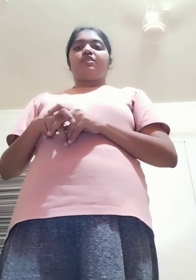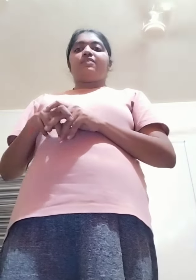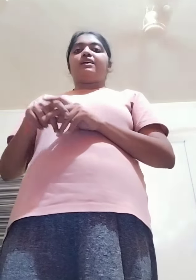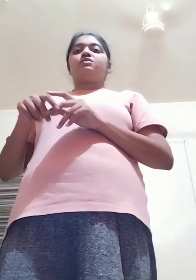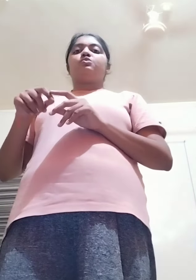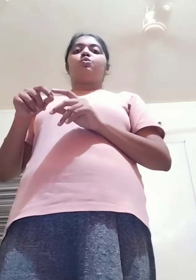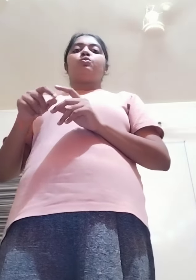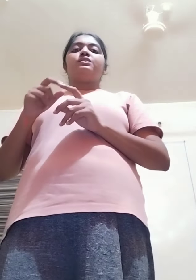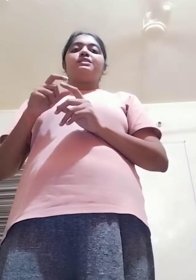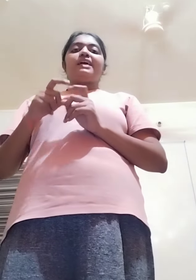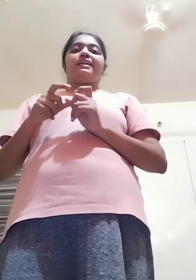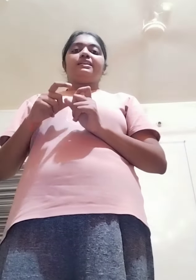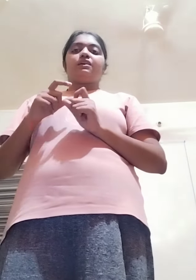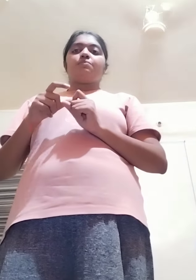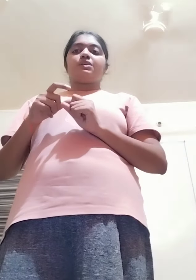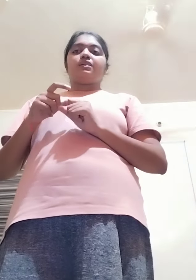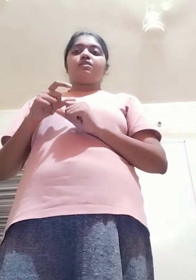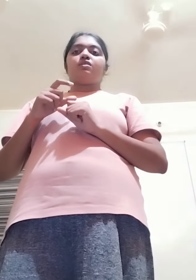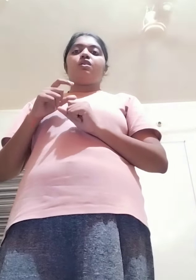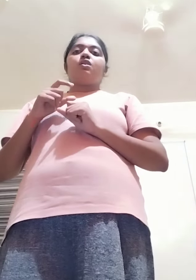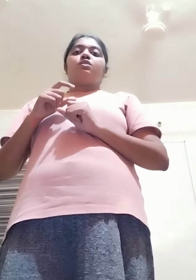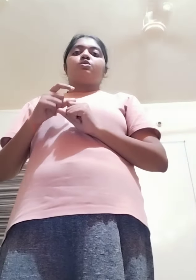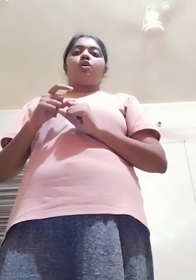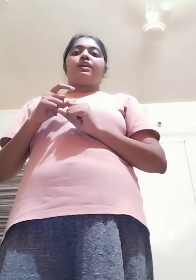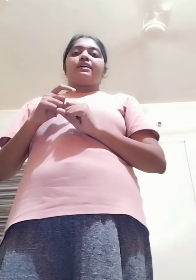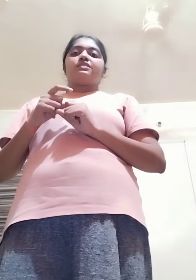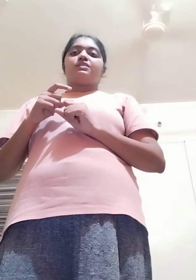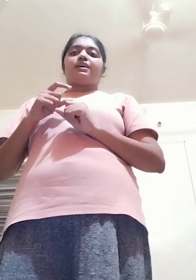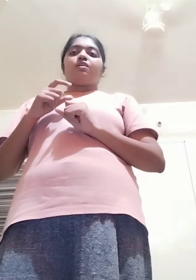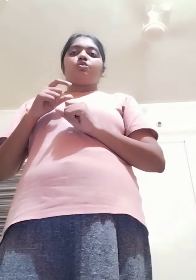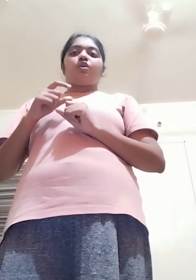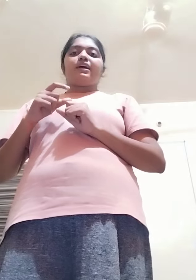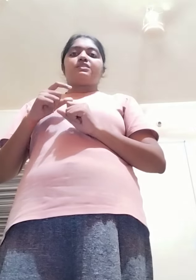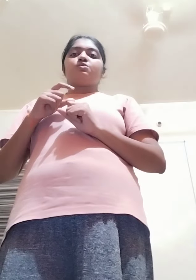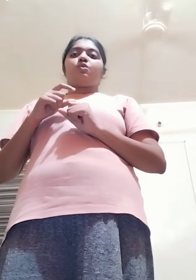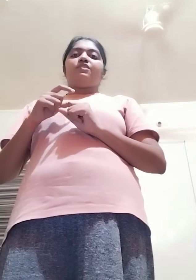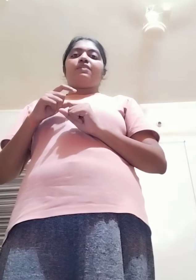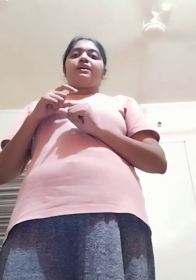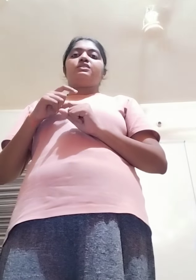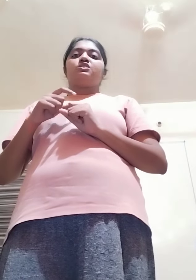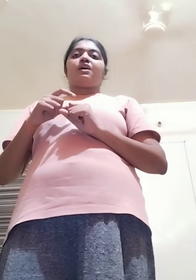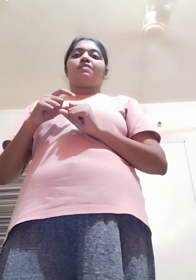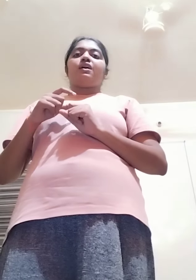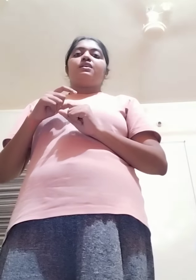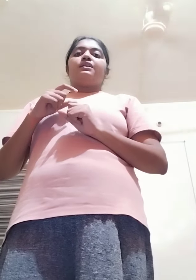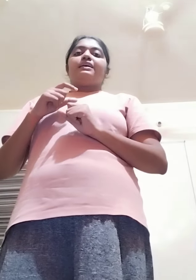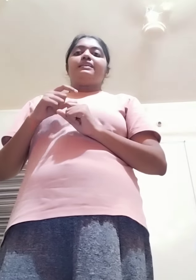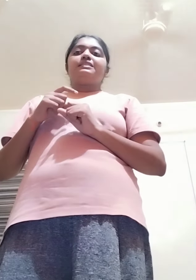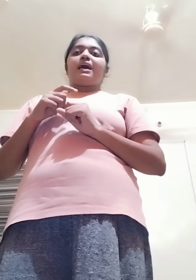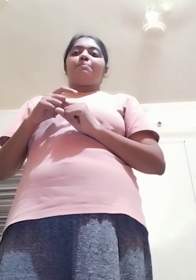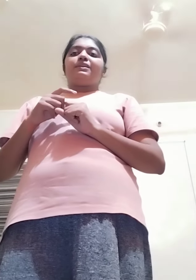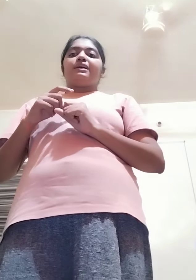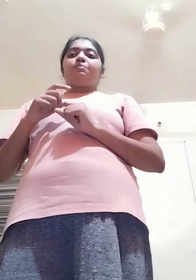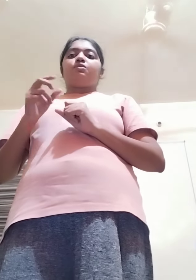modifiers. So this static comes under the non-access modifier in Java. It is applicable